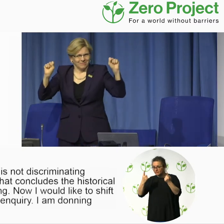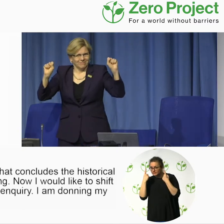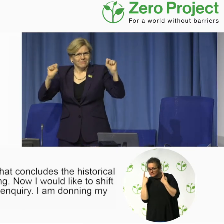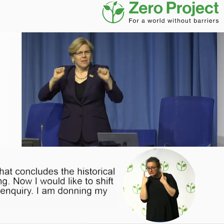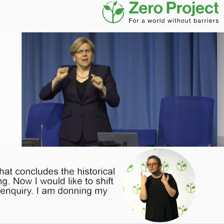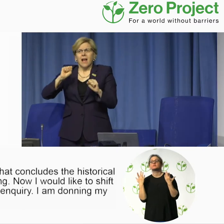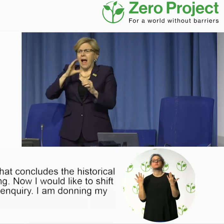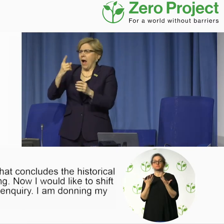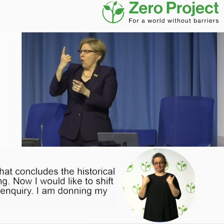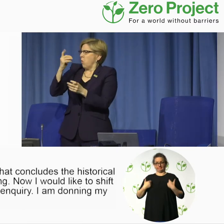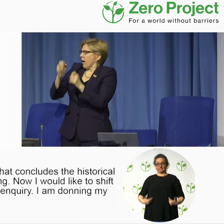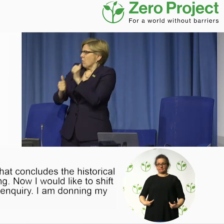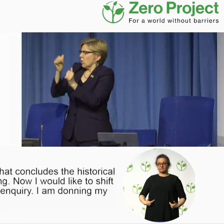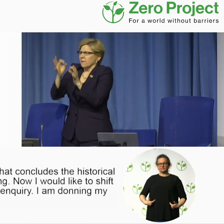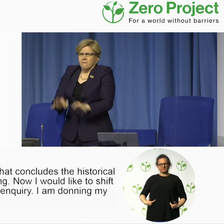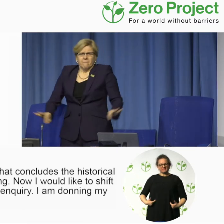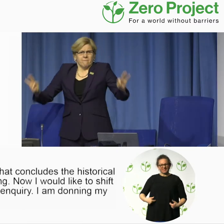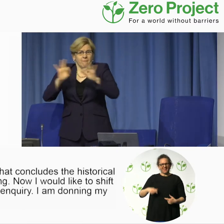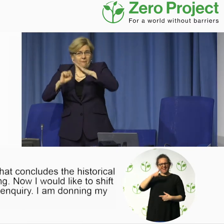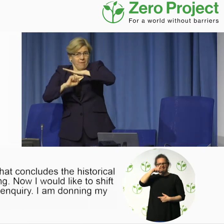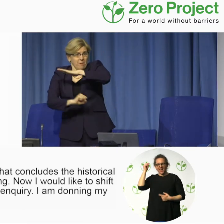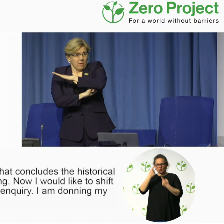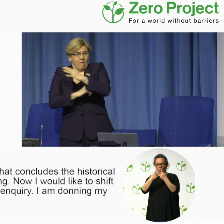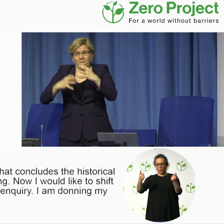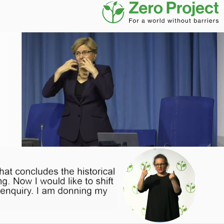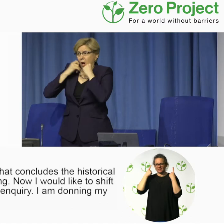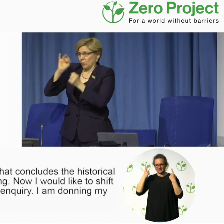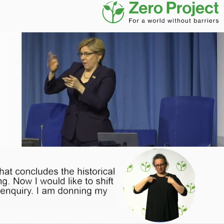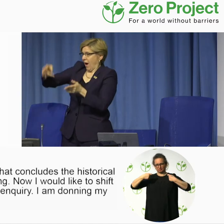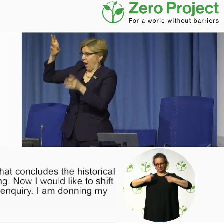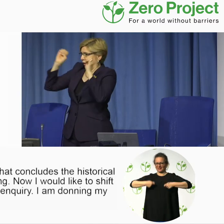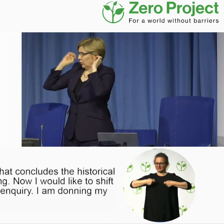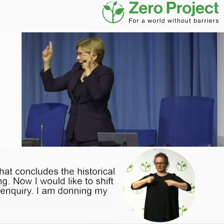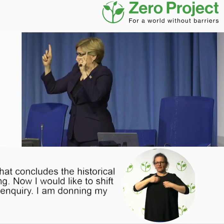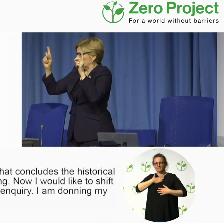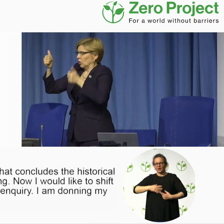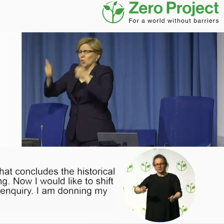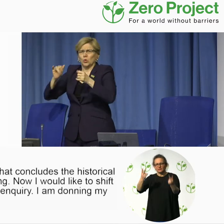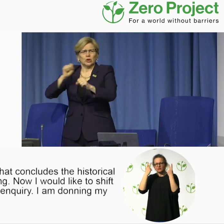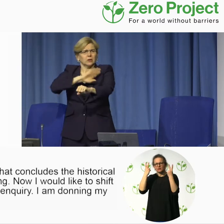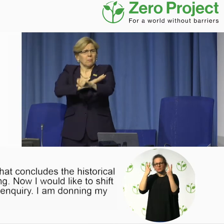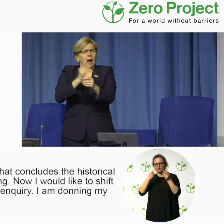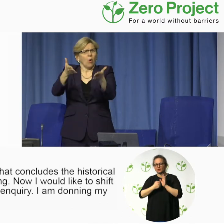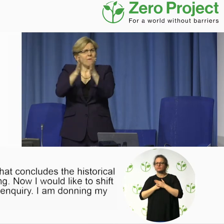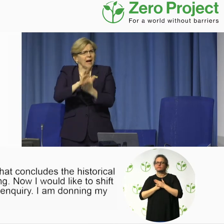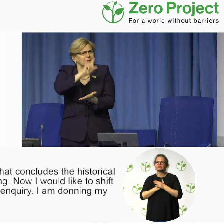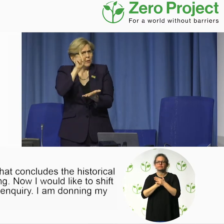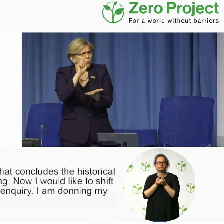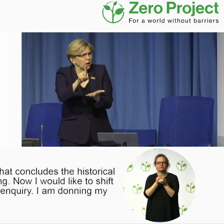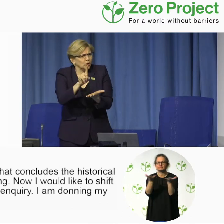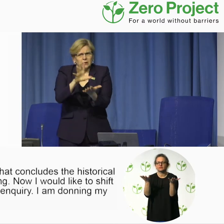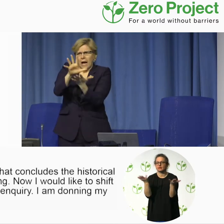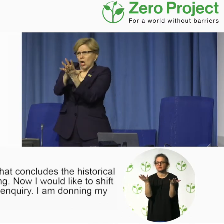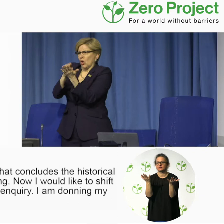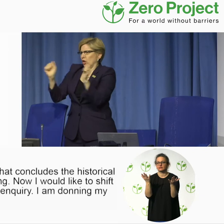Now, I'm donning my presidential hat, and I think that one of the most important values of higher education is